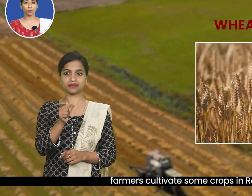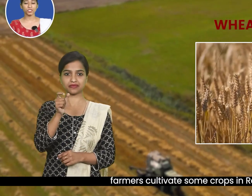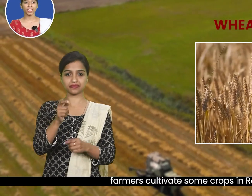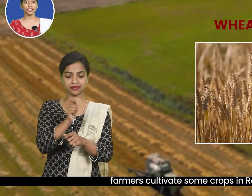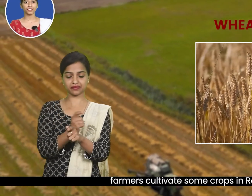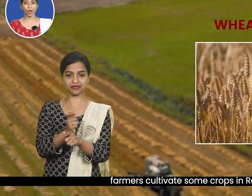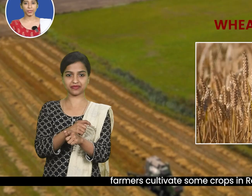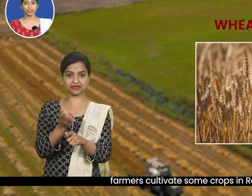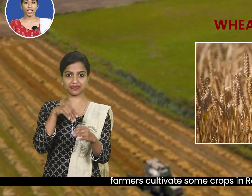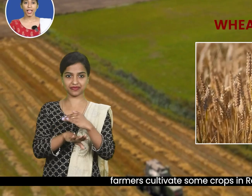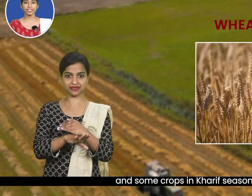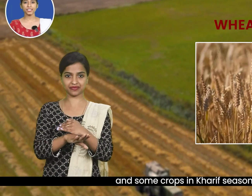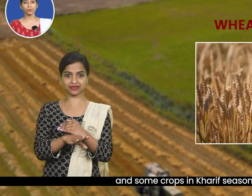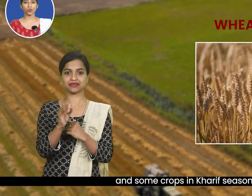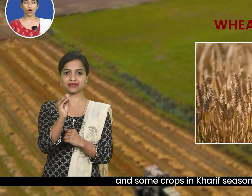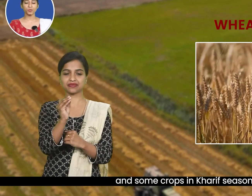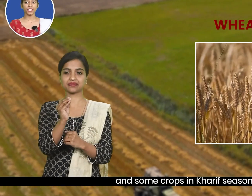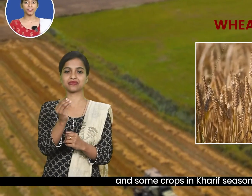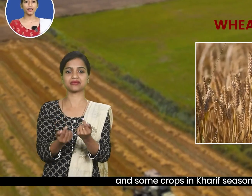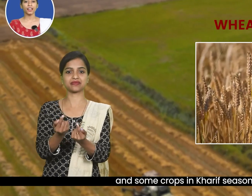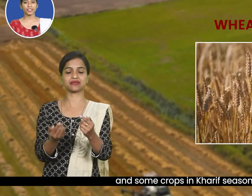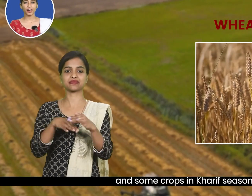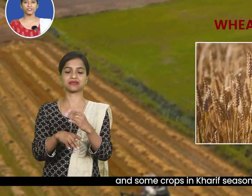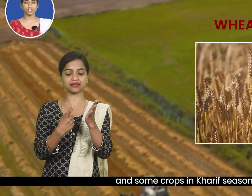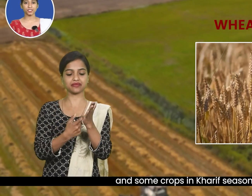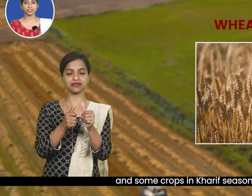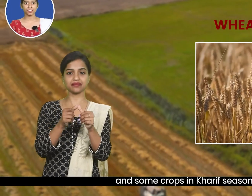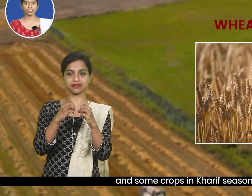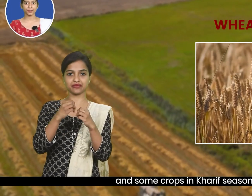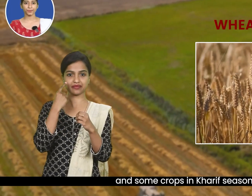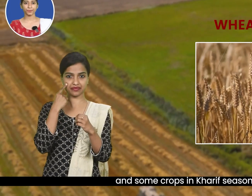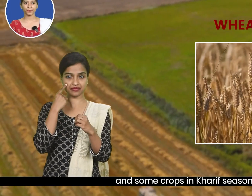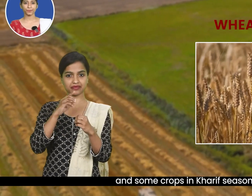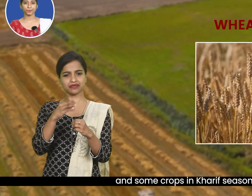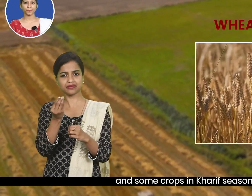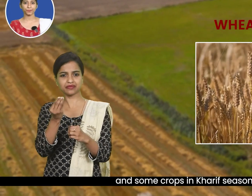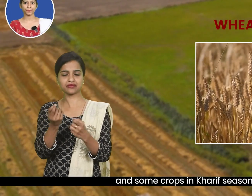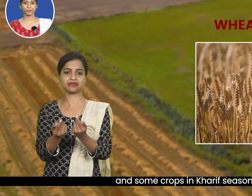some crops in rabi and some crops in kharif seasons.